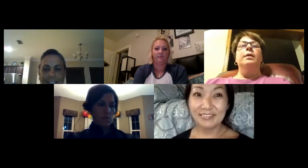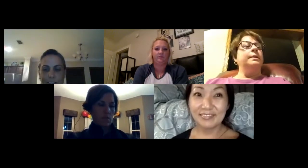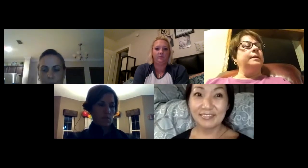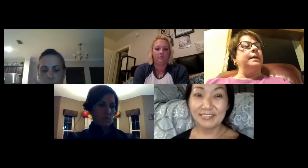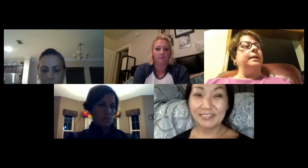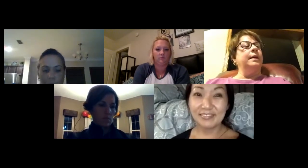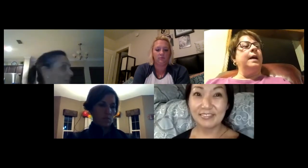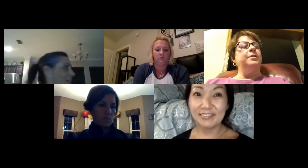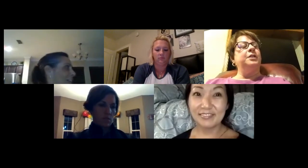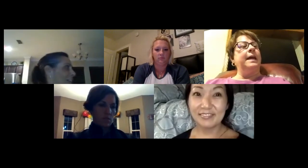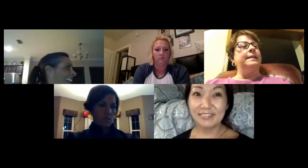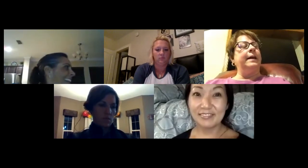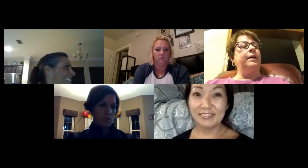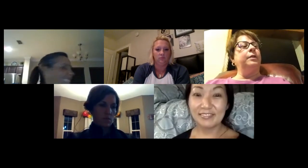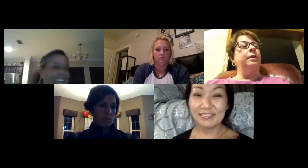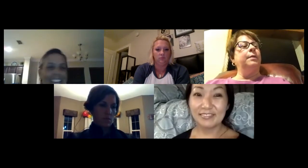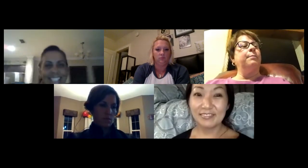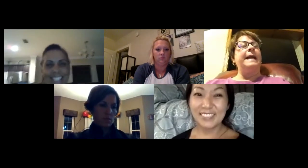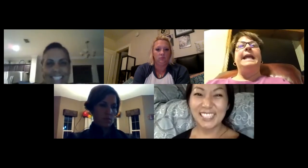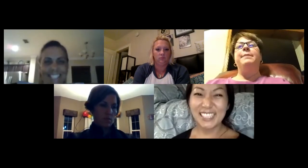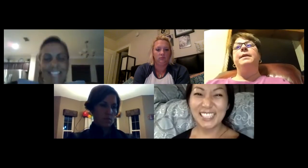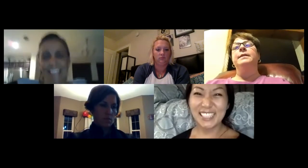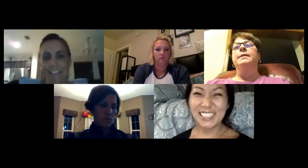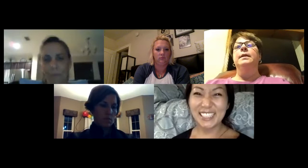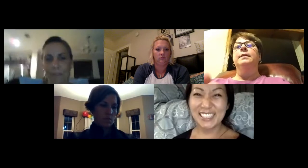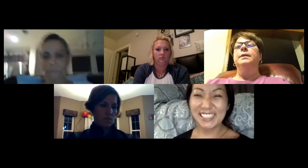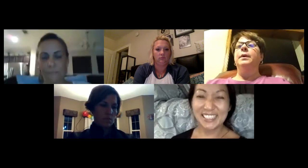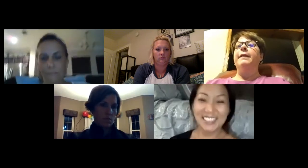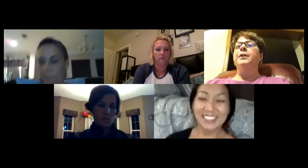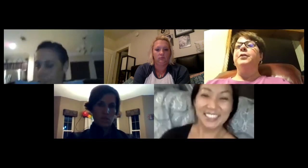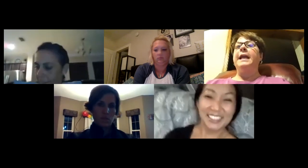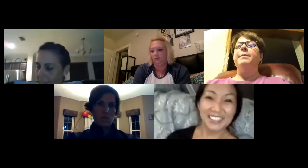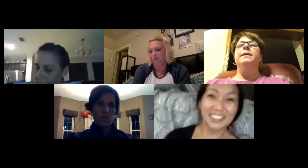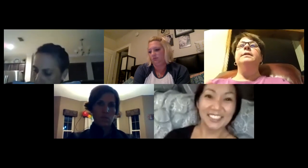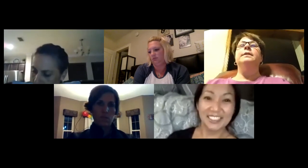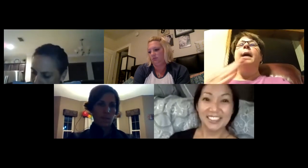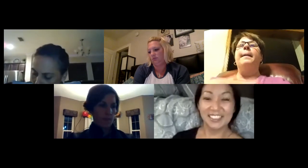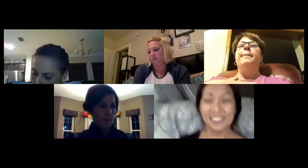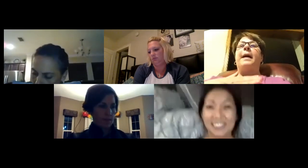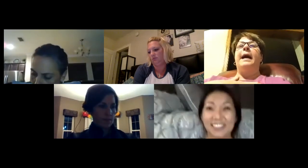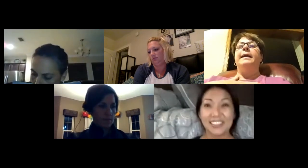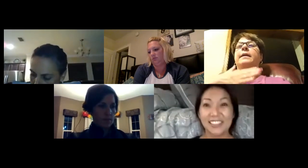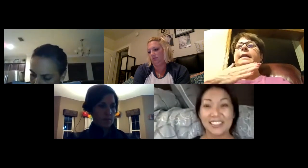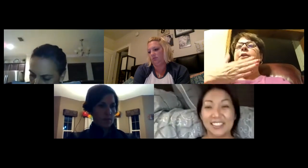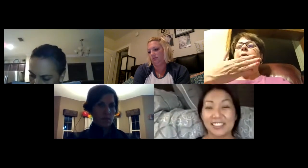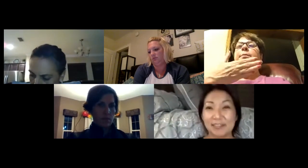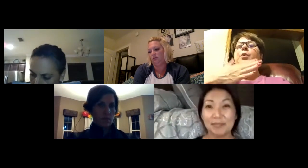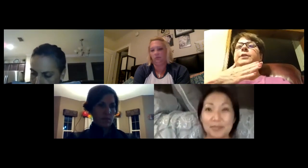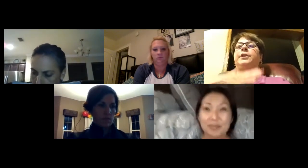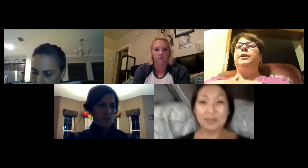let's see. And she had down, my name is, so whatever your name is, my, and then you would point to you